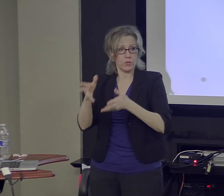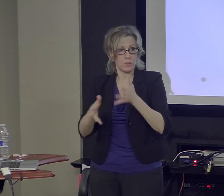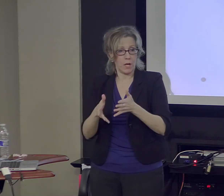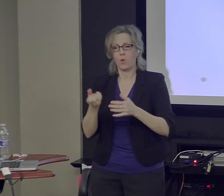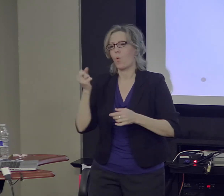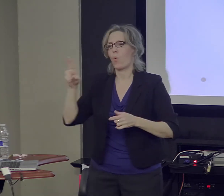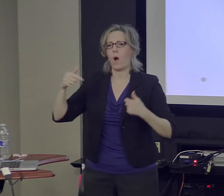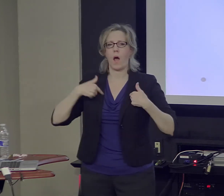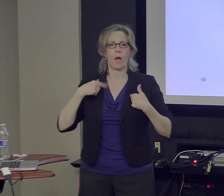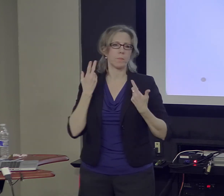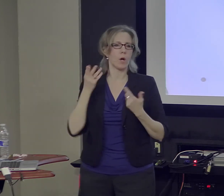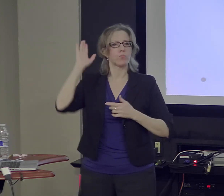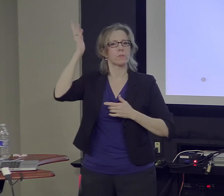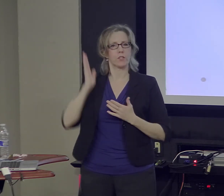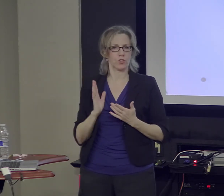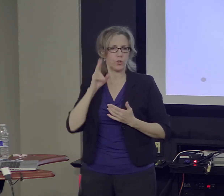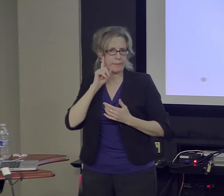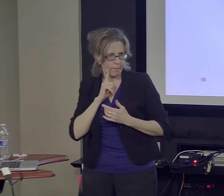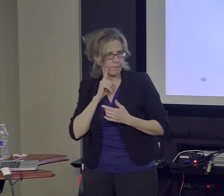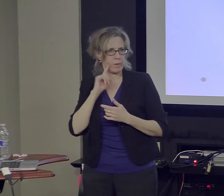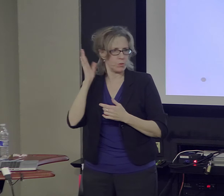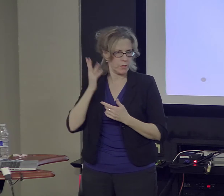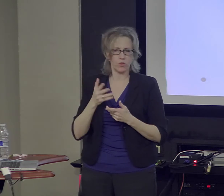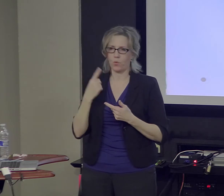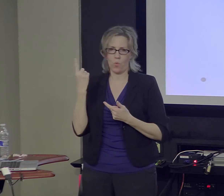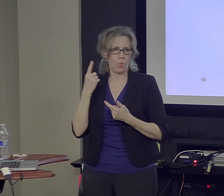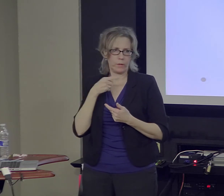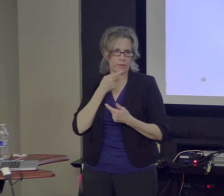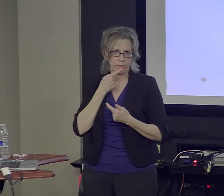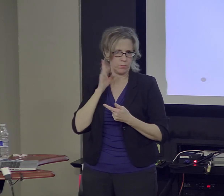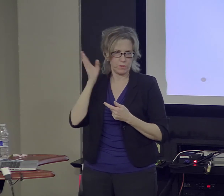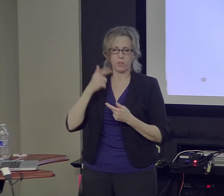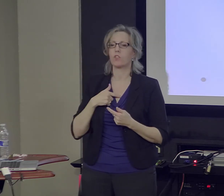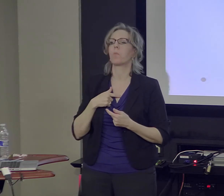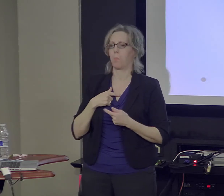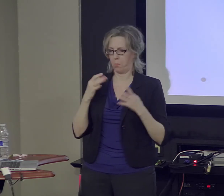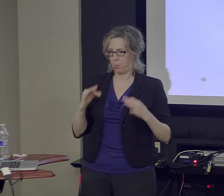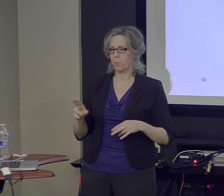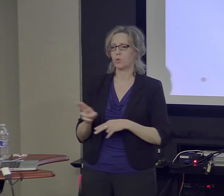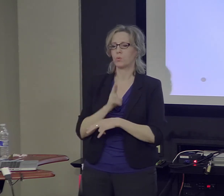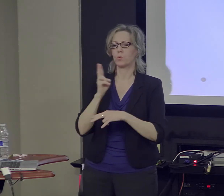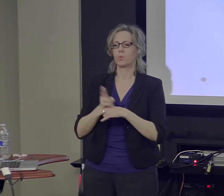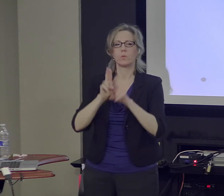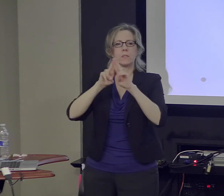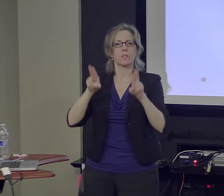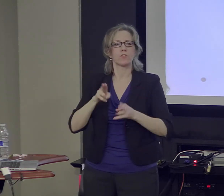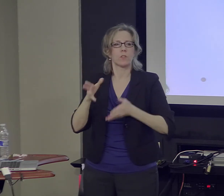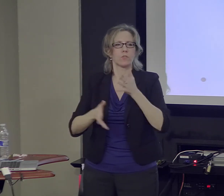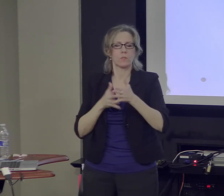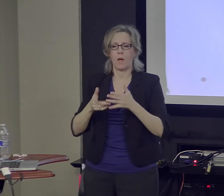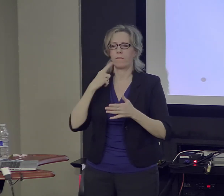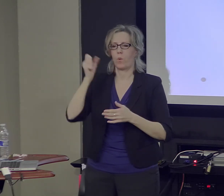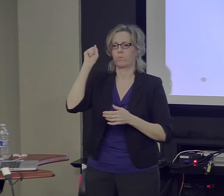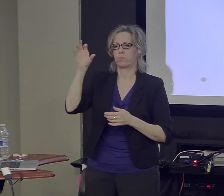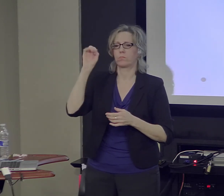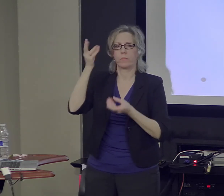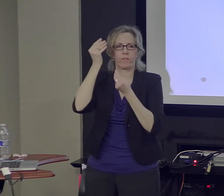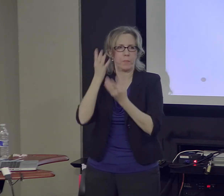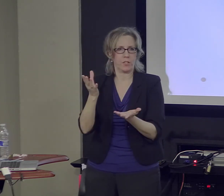have a specific context that we're talking about, or if you have a presenter, a deaf presenter, or a hearing presenter using international